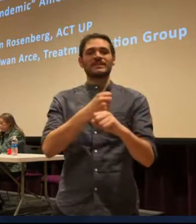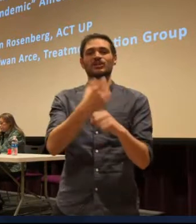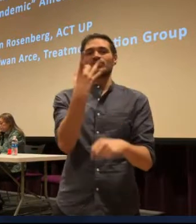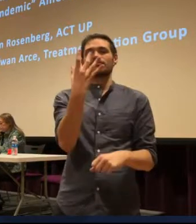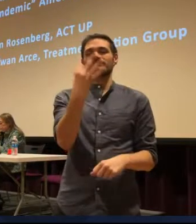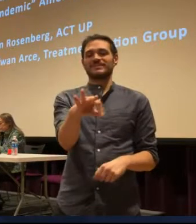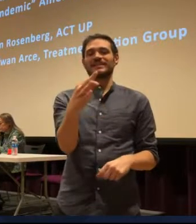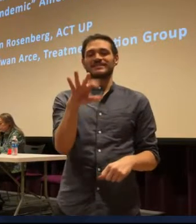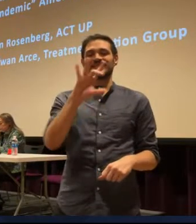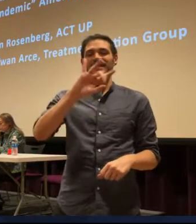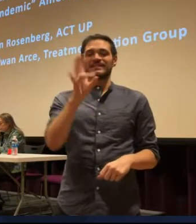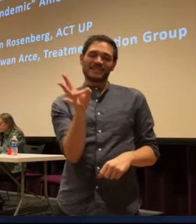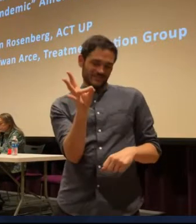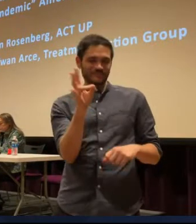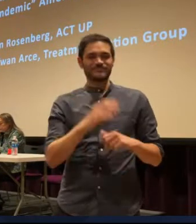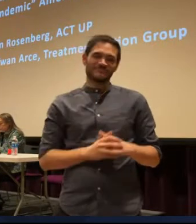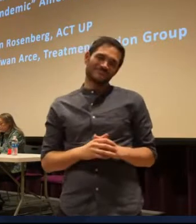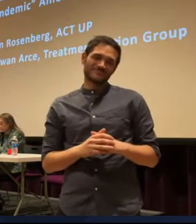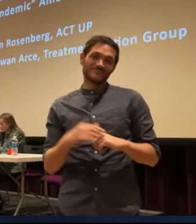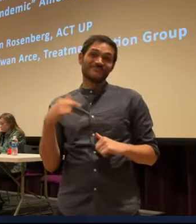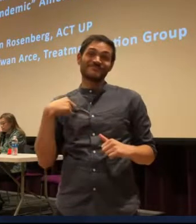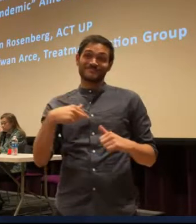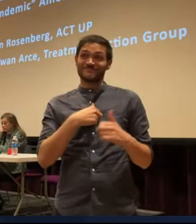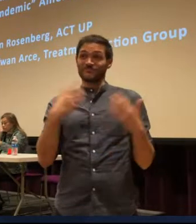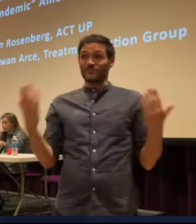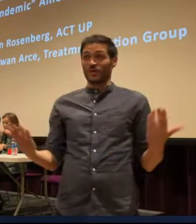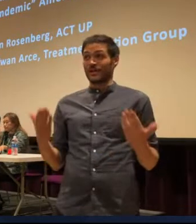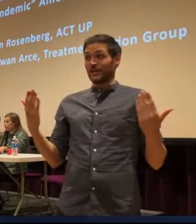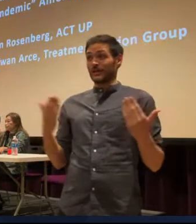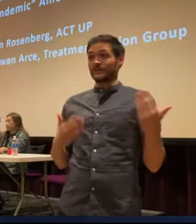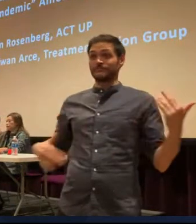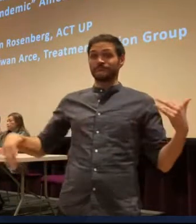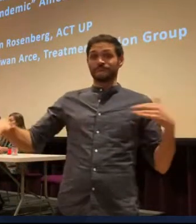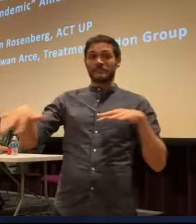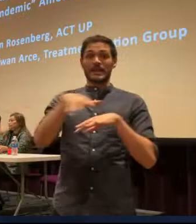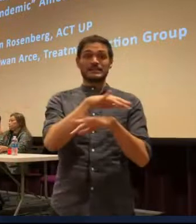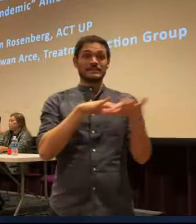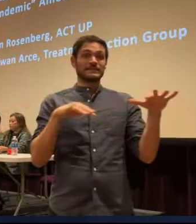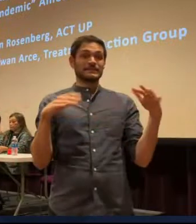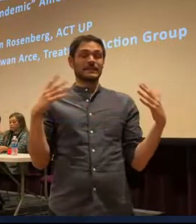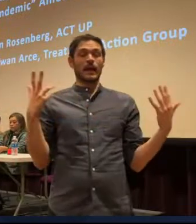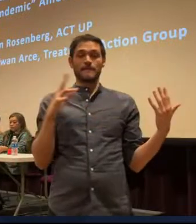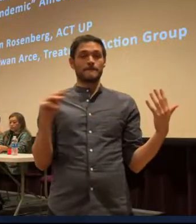So, we're here amongst,